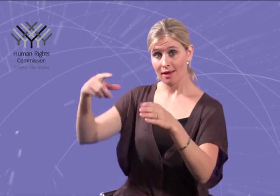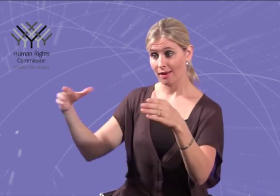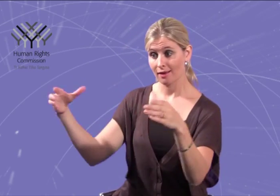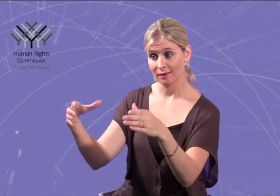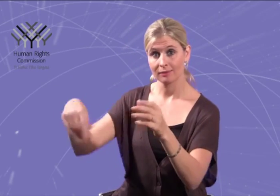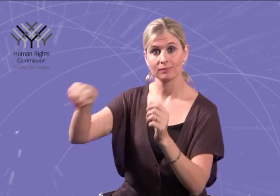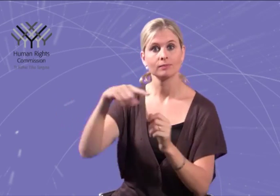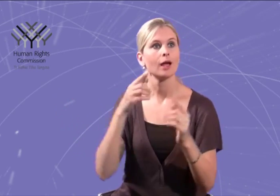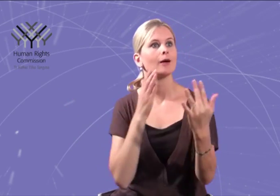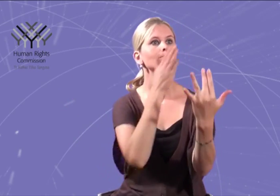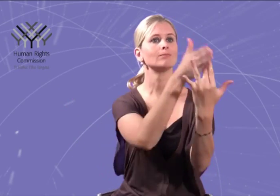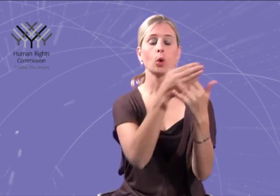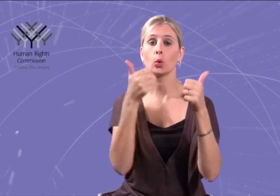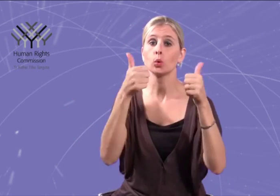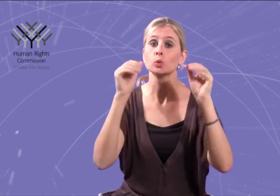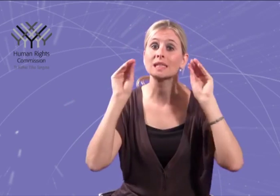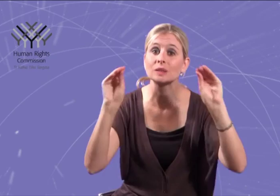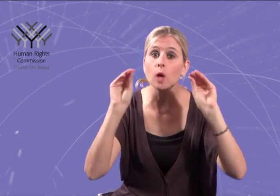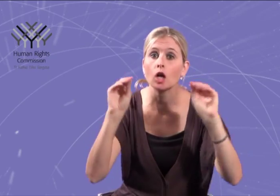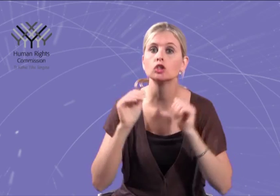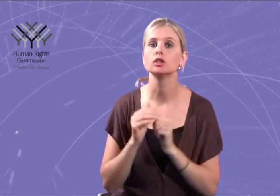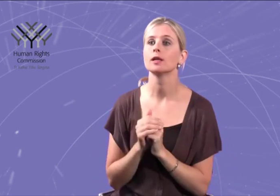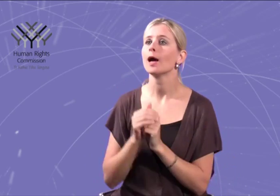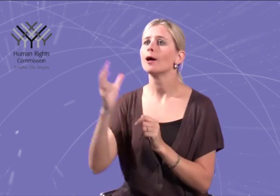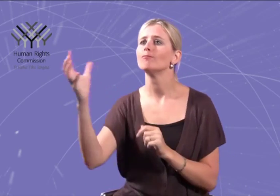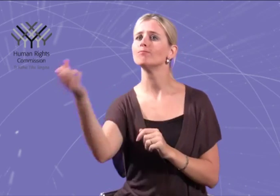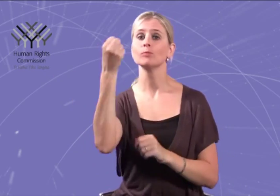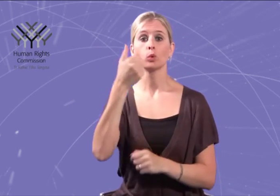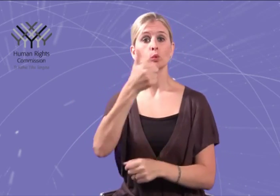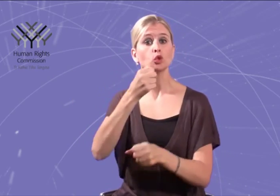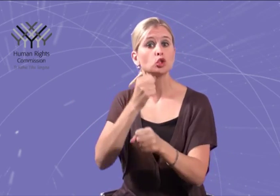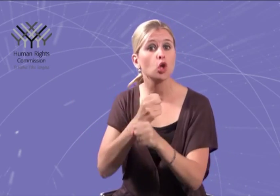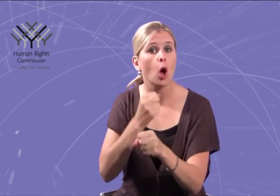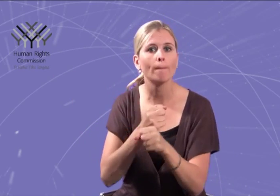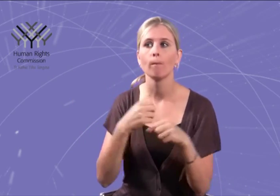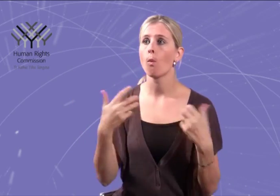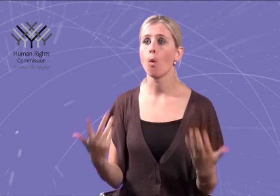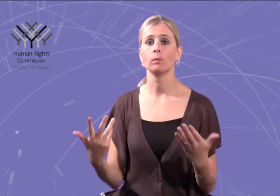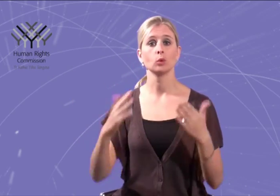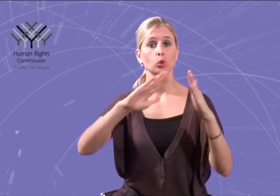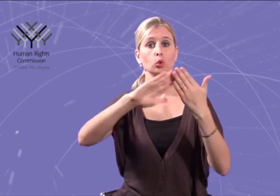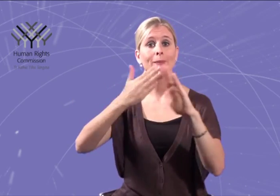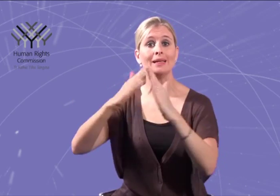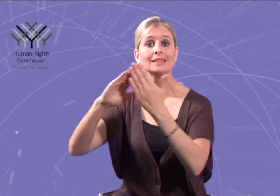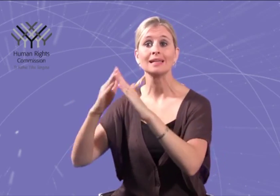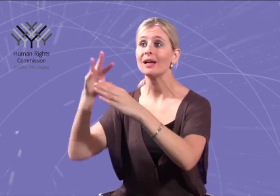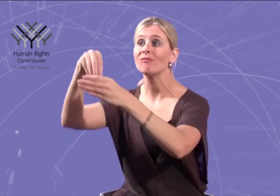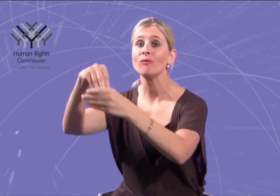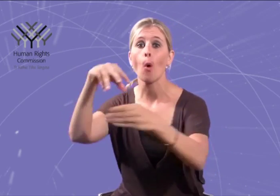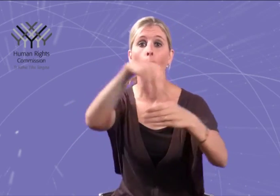This large section of society is often left out. They can find it hard to get a good education,